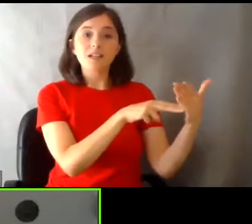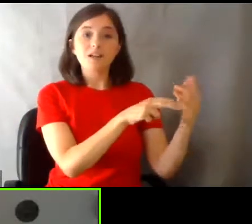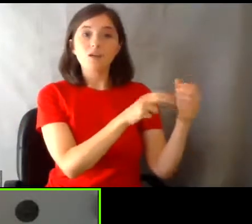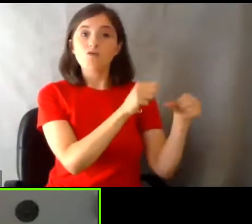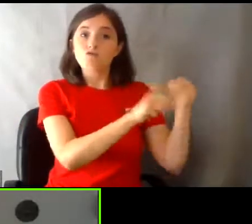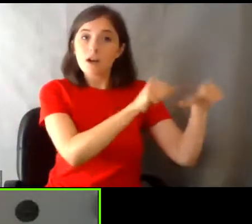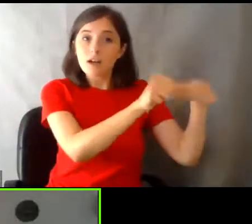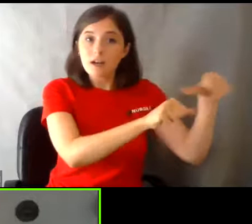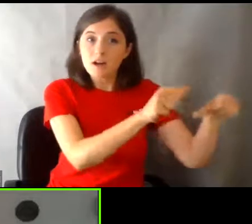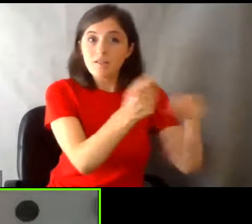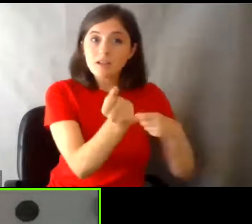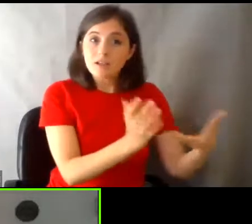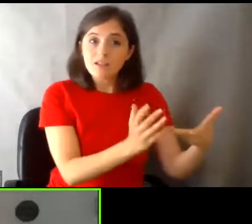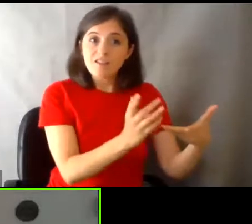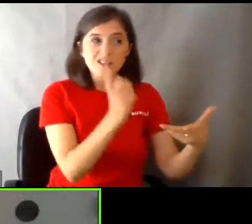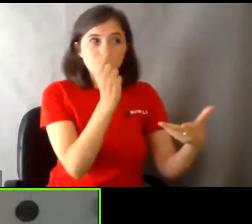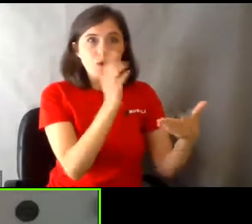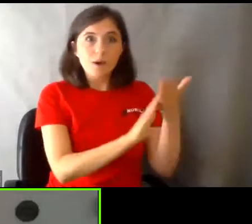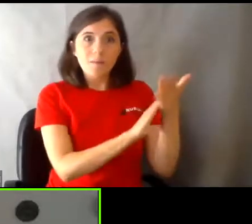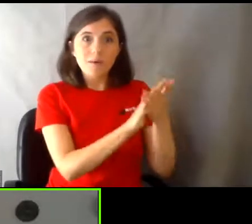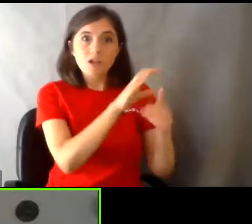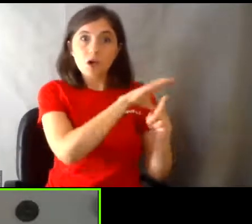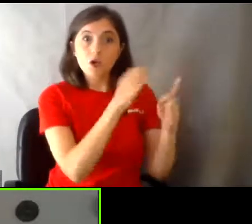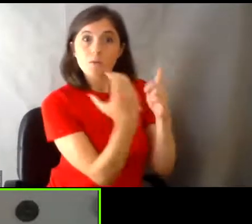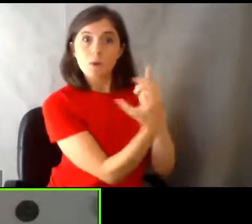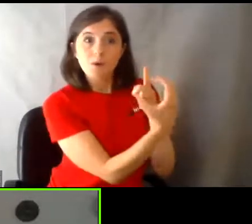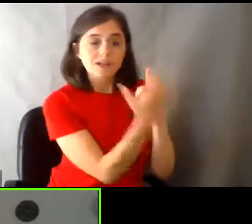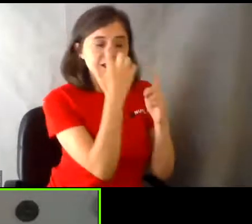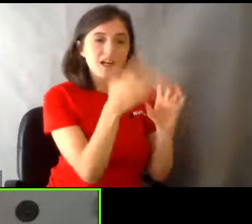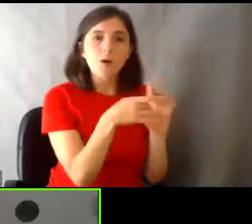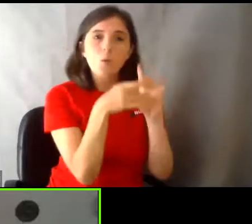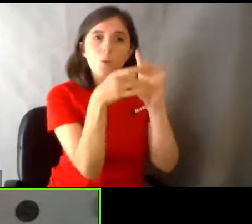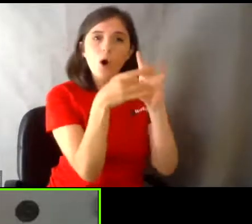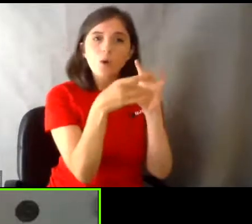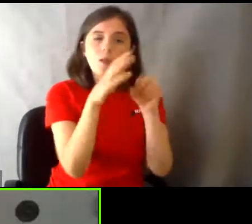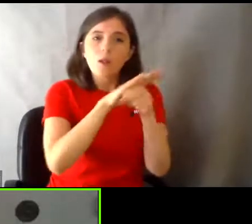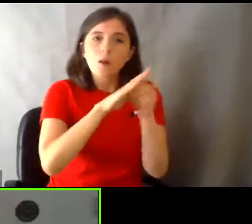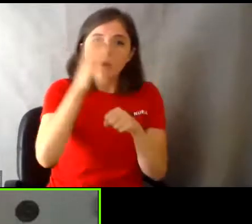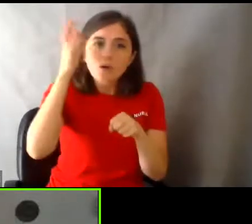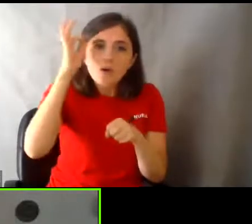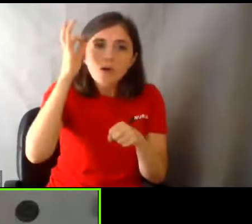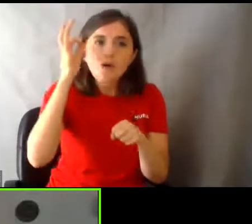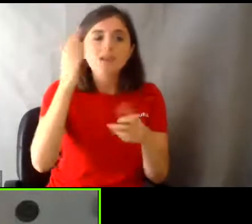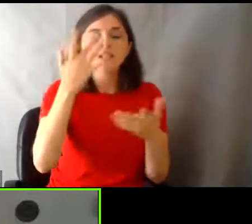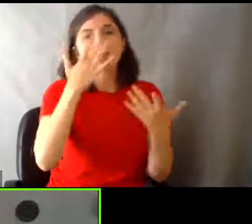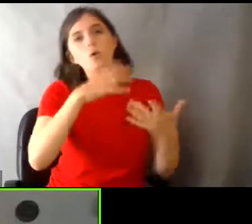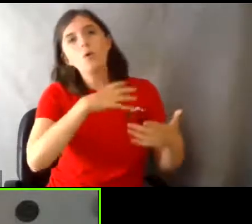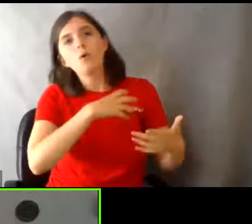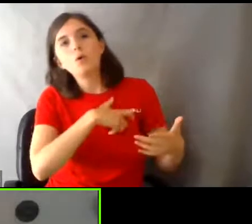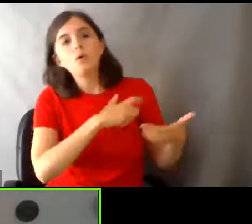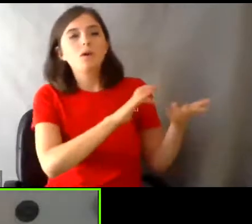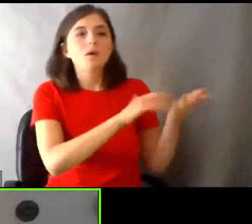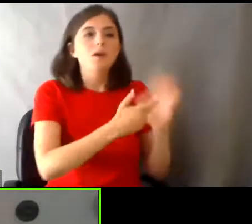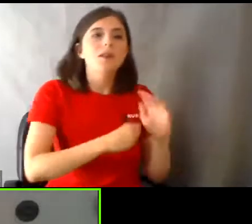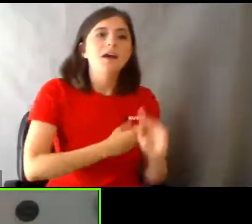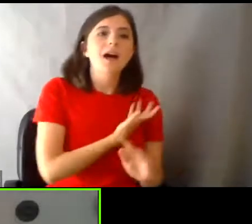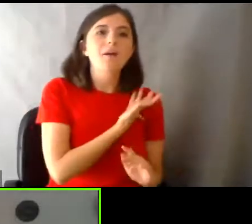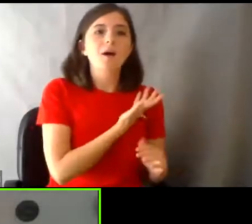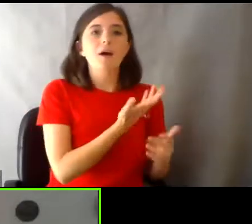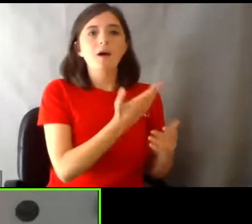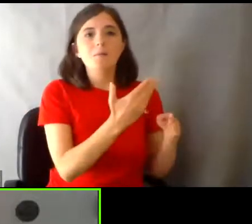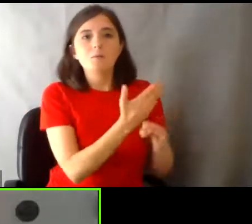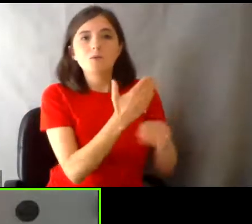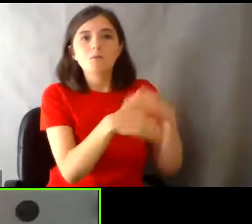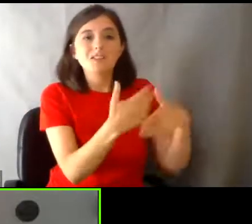allow, for example, communities to come together, work with local authorities, work with union organizations and the labor movement, in order to